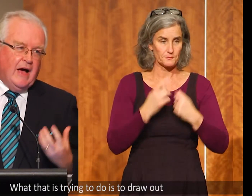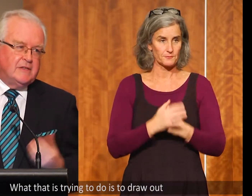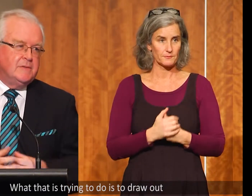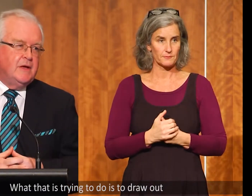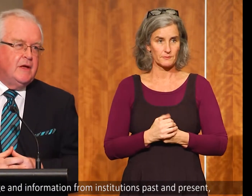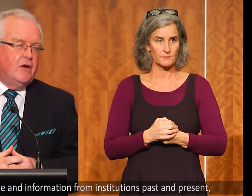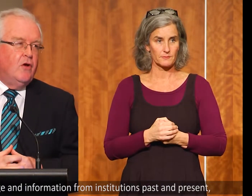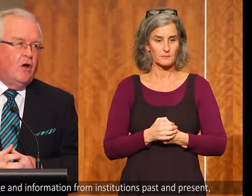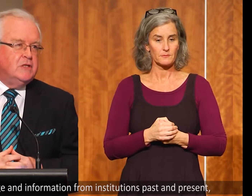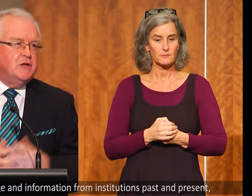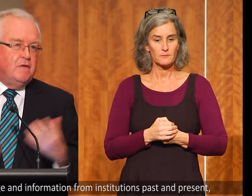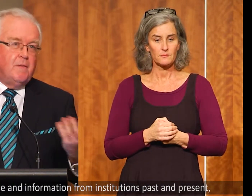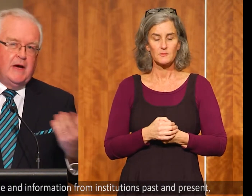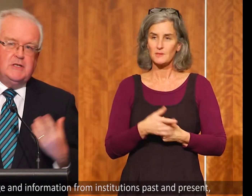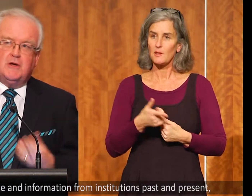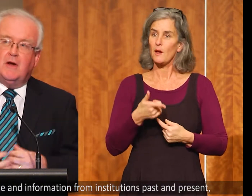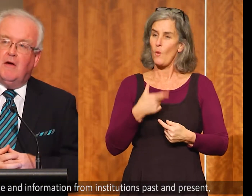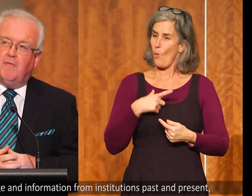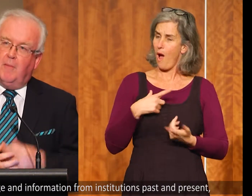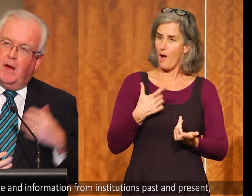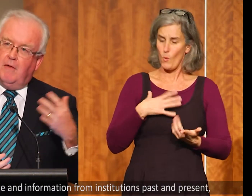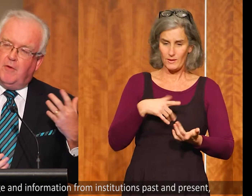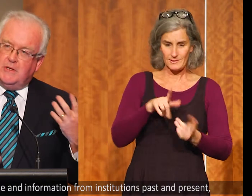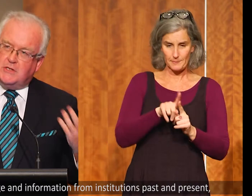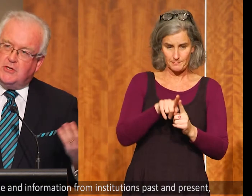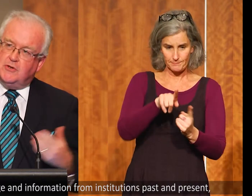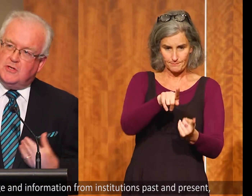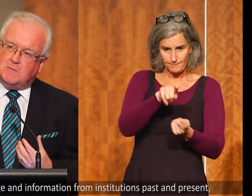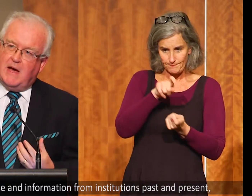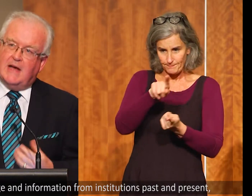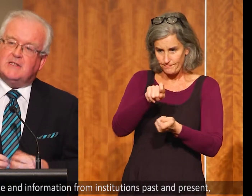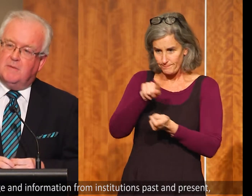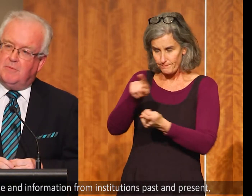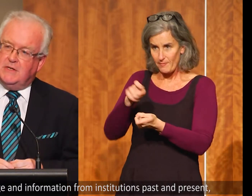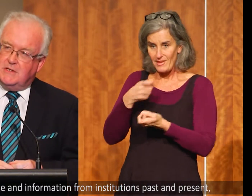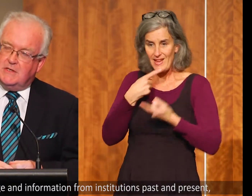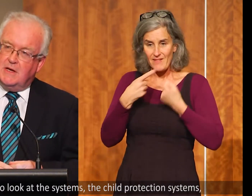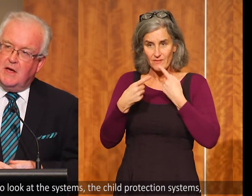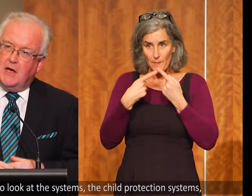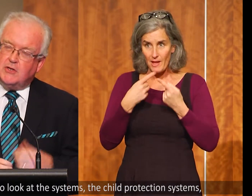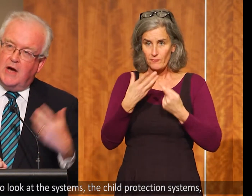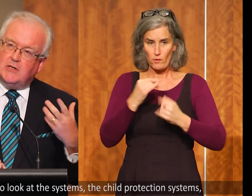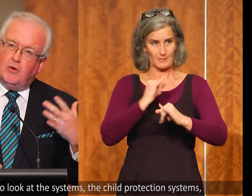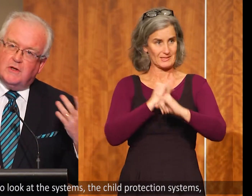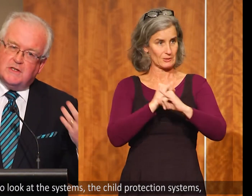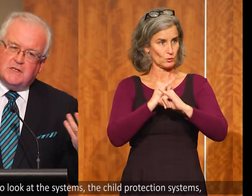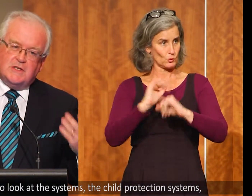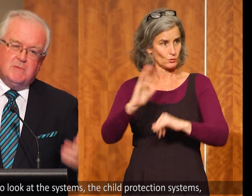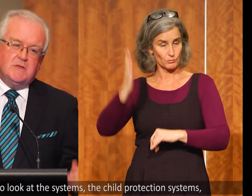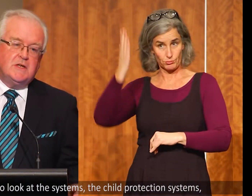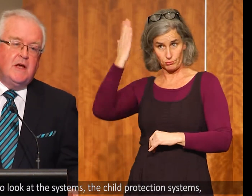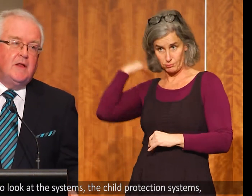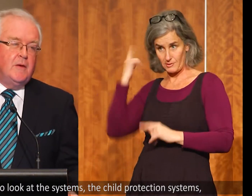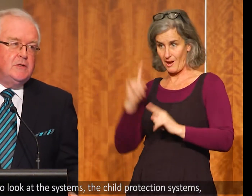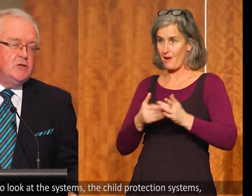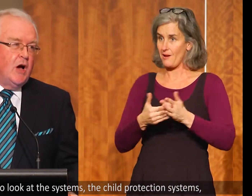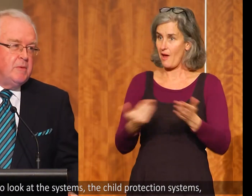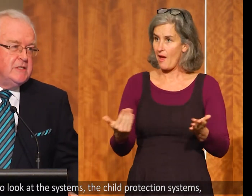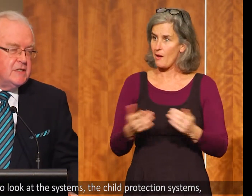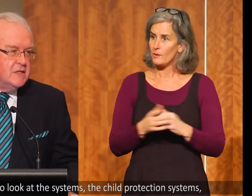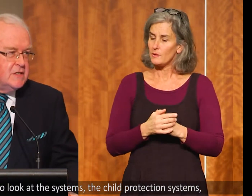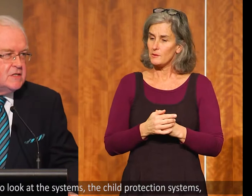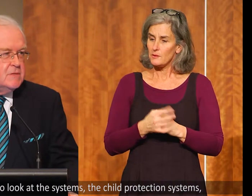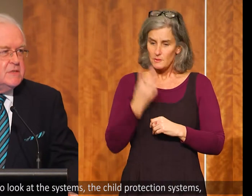draw out knowledge and information from institutions past and present, trying to look at the systems, the